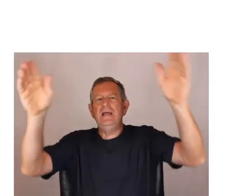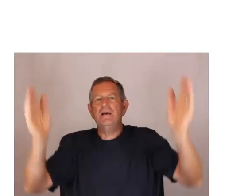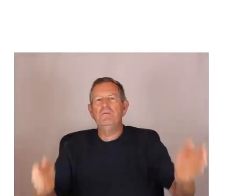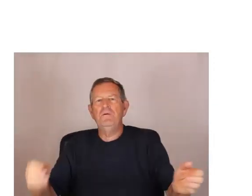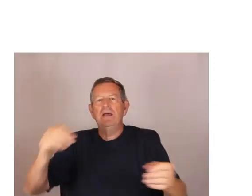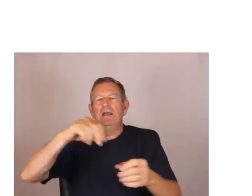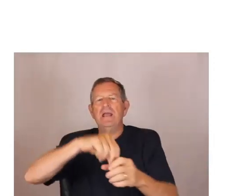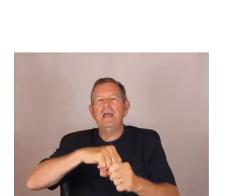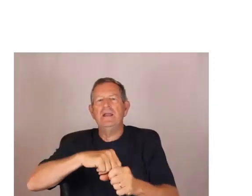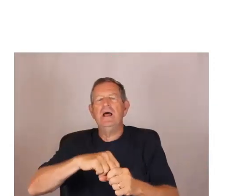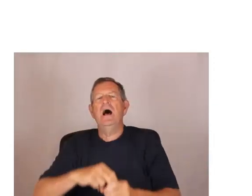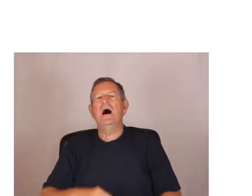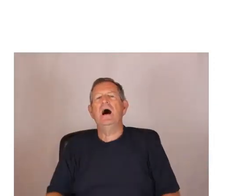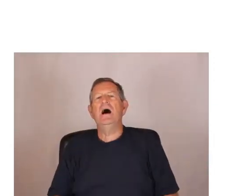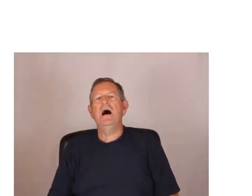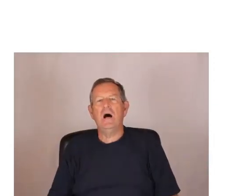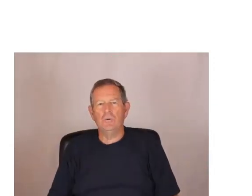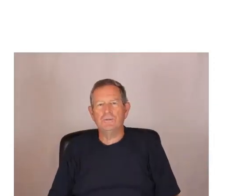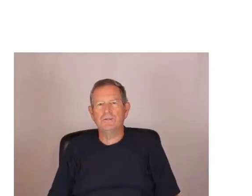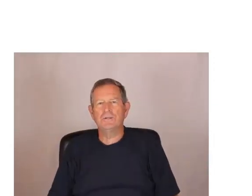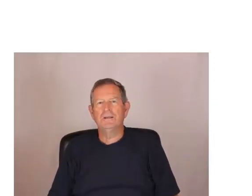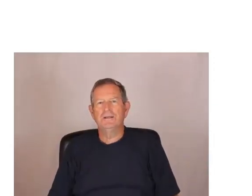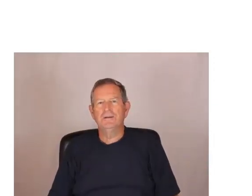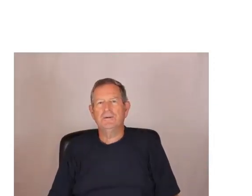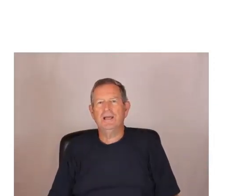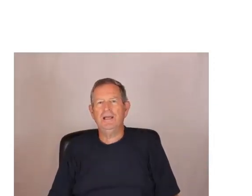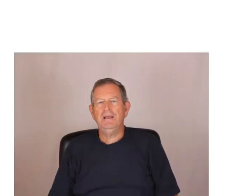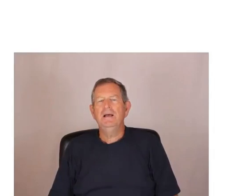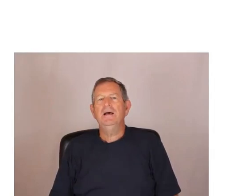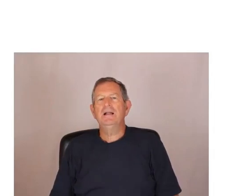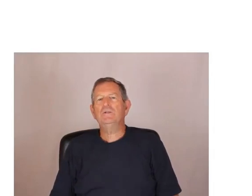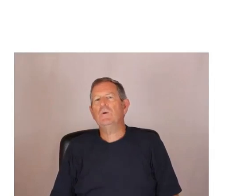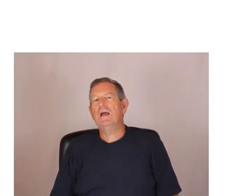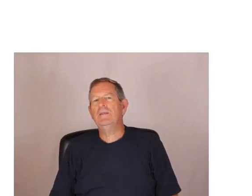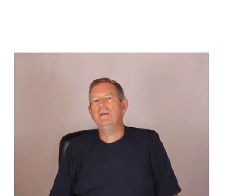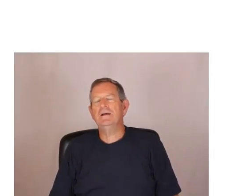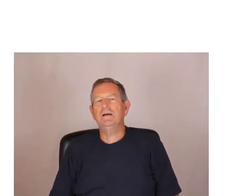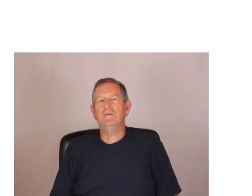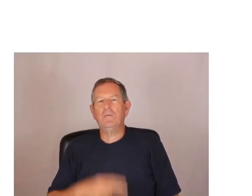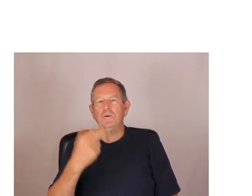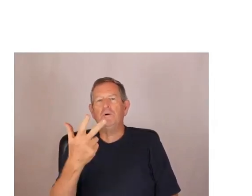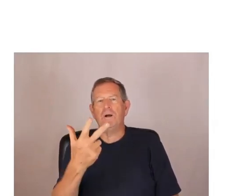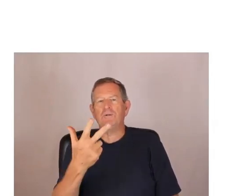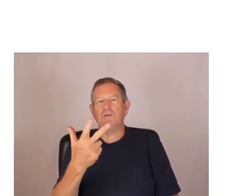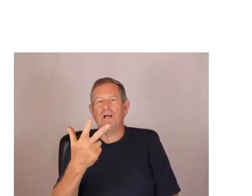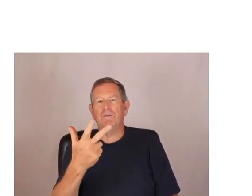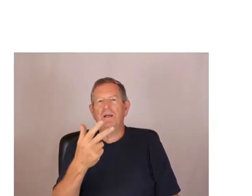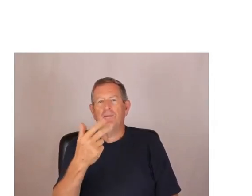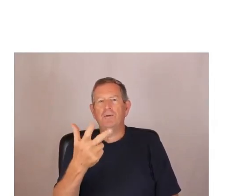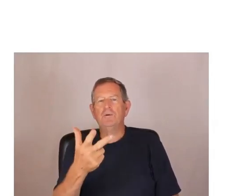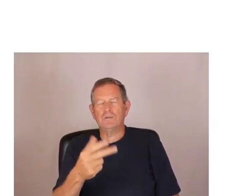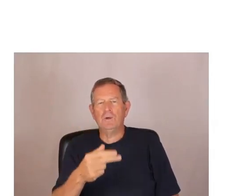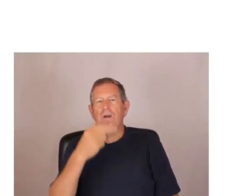live in a house. Okay? Let's try the third question now. Third question. Go ahead and